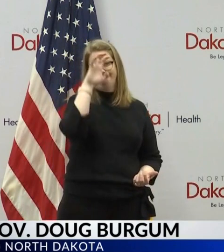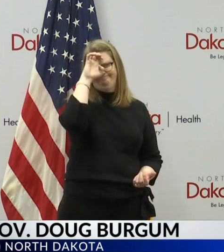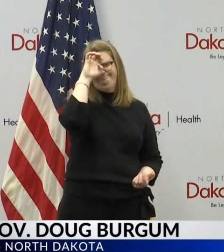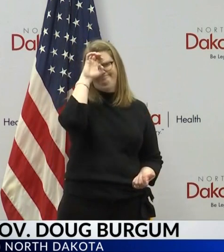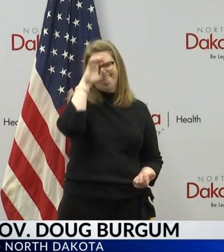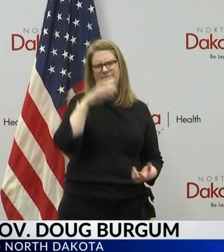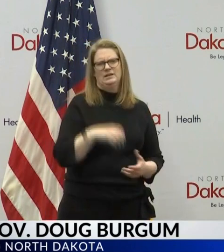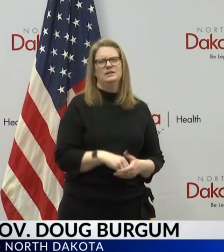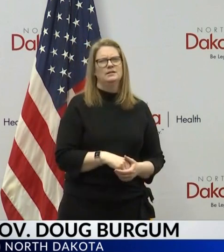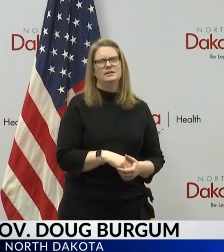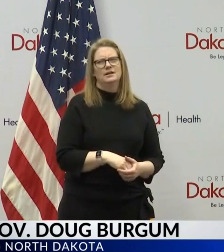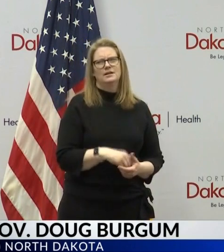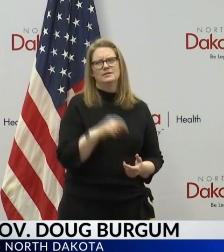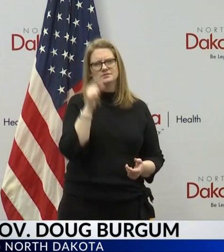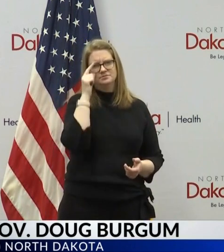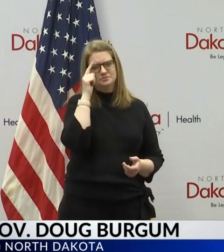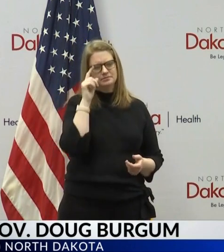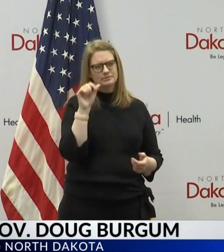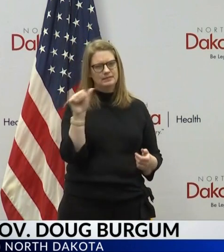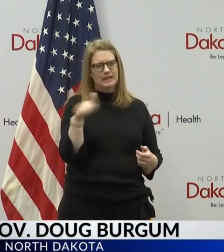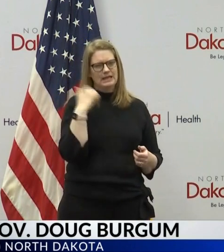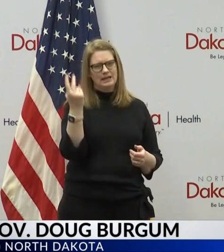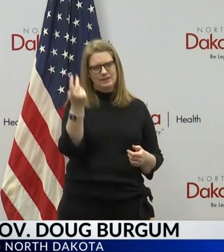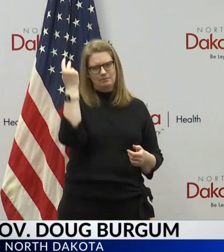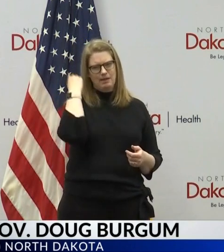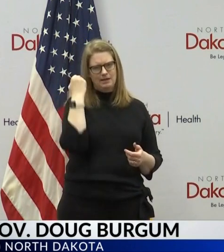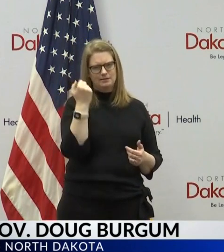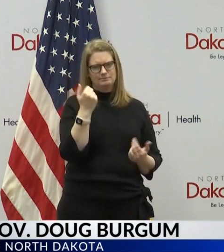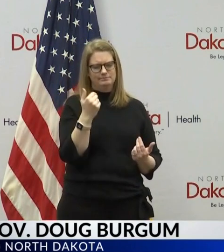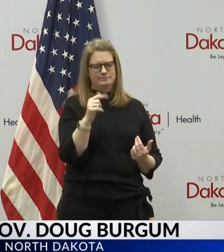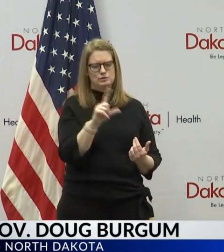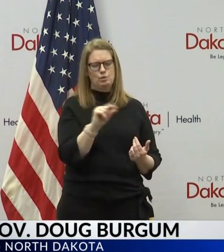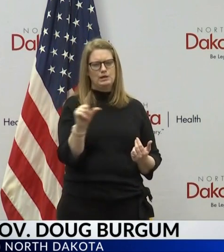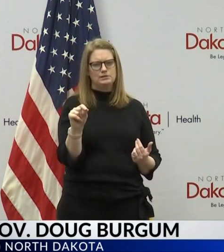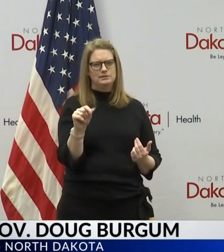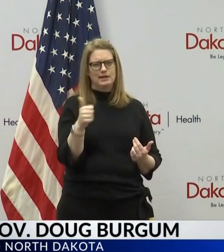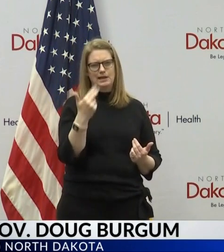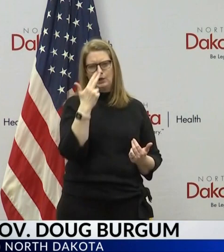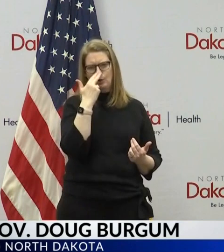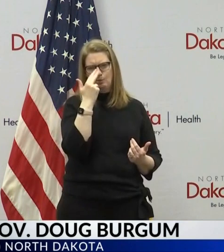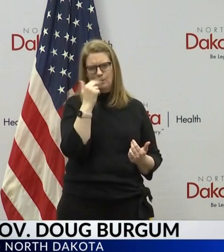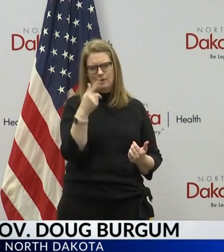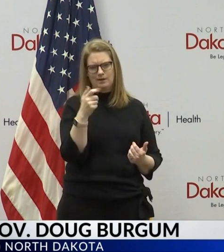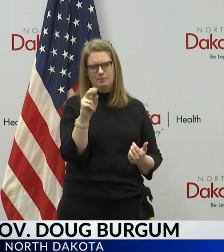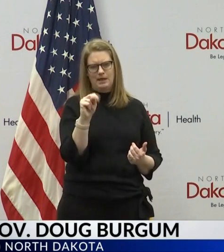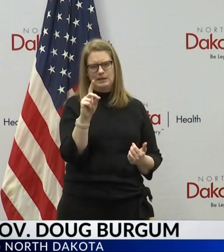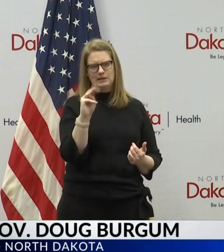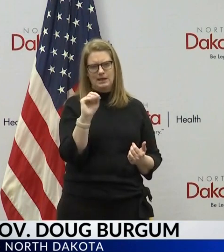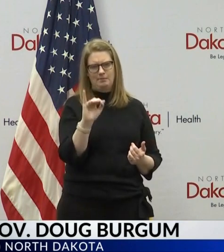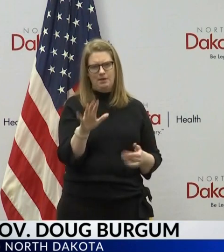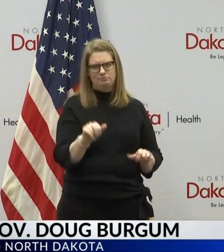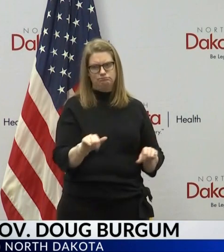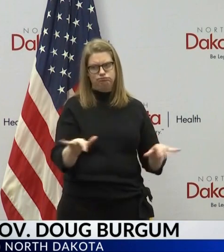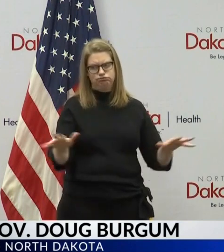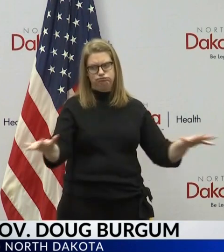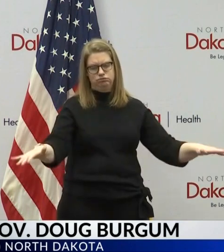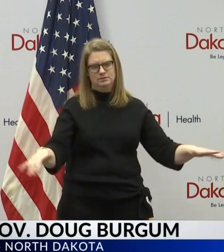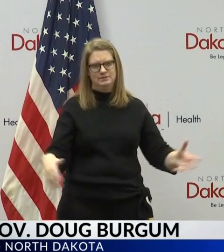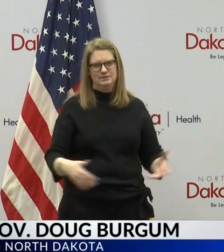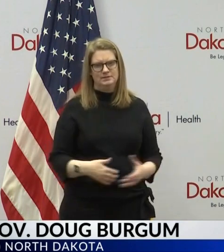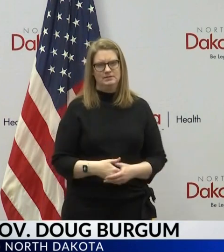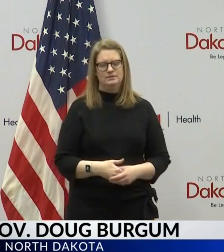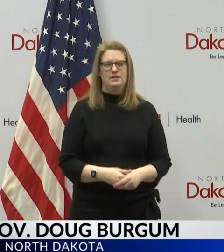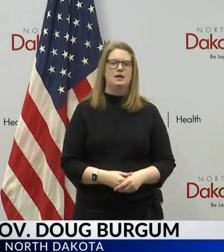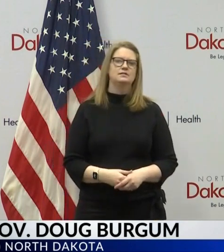of the things that if there's any humor looked back on 2020, if there's any humor in a pandemic, maybe it'll be that was the thing that